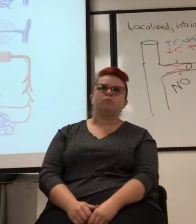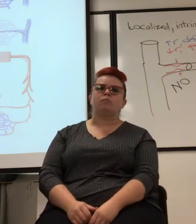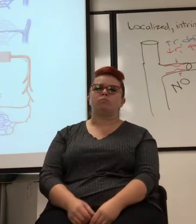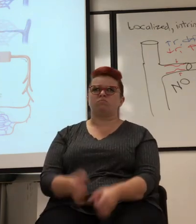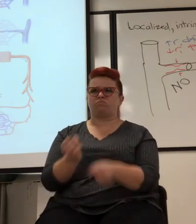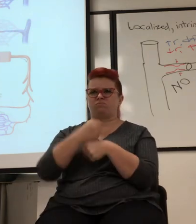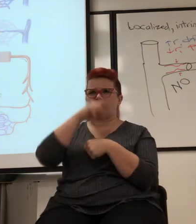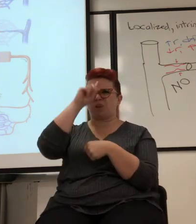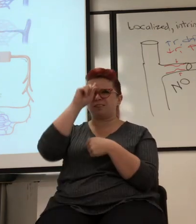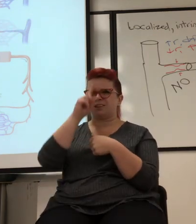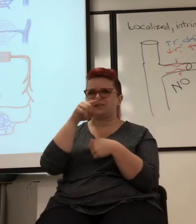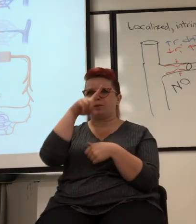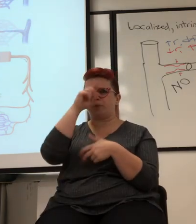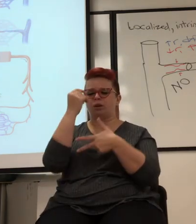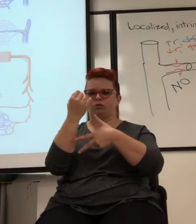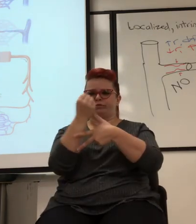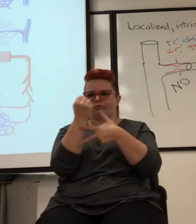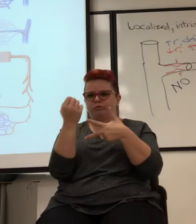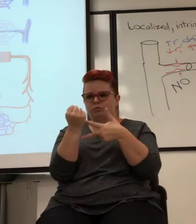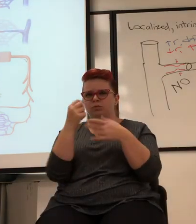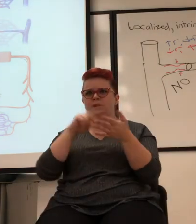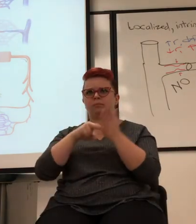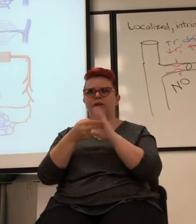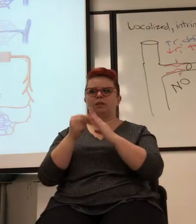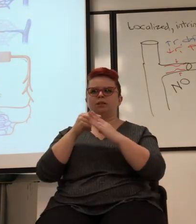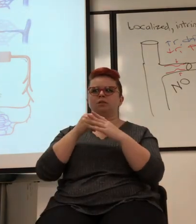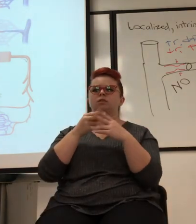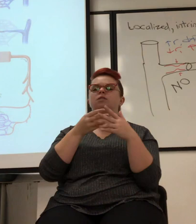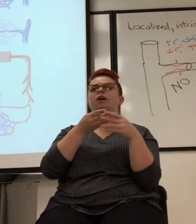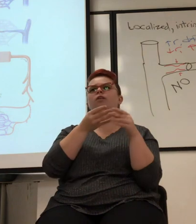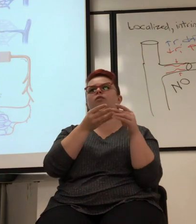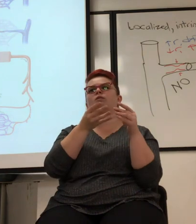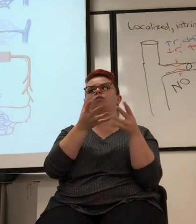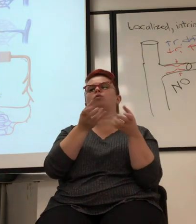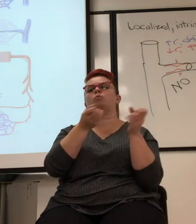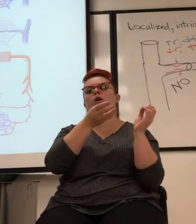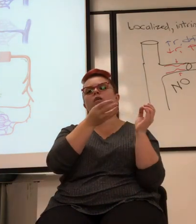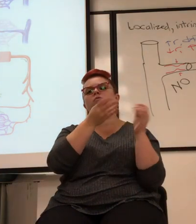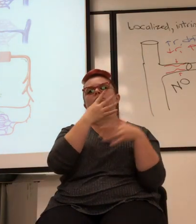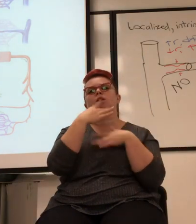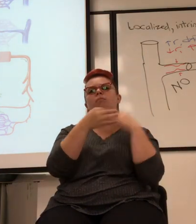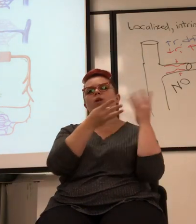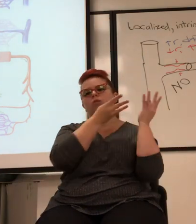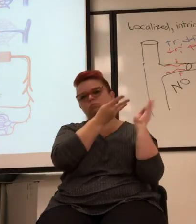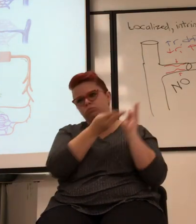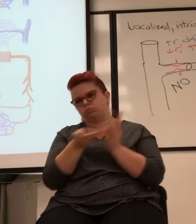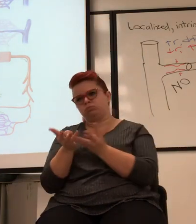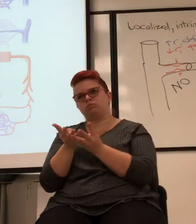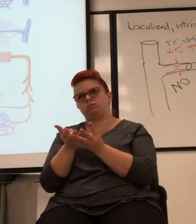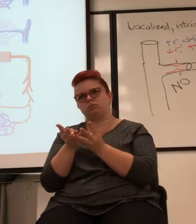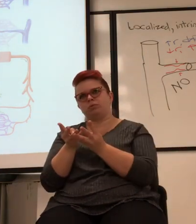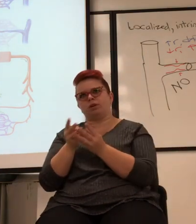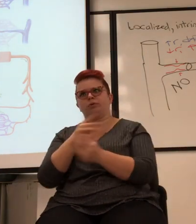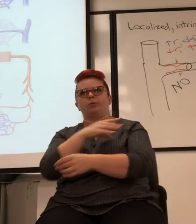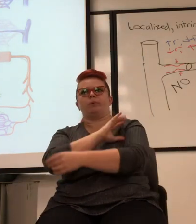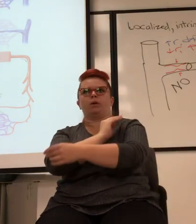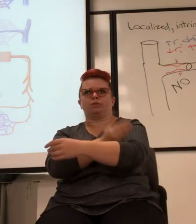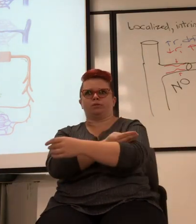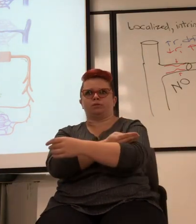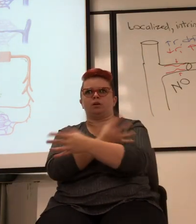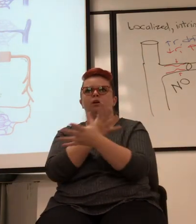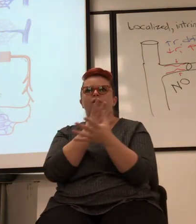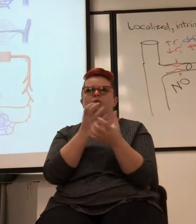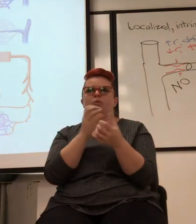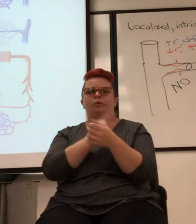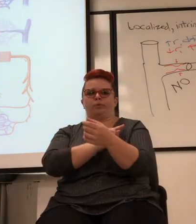Makes sense, right? You're shunting the blood to the muscles because, you know, that's what you need for a sympathetic response, to increase metabolic